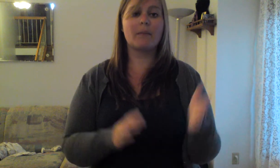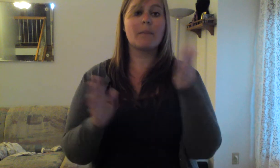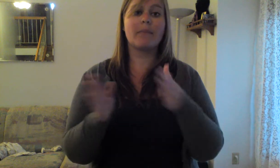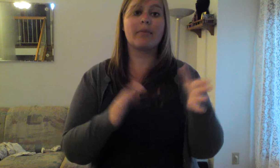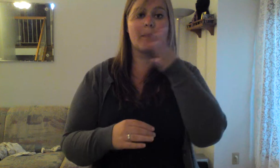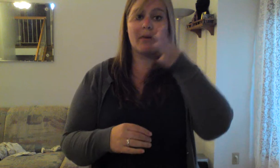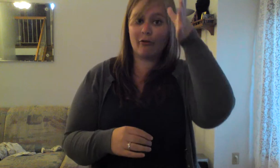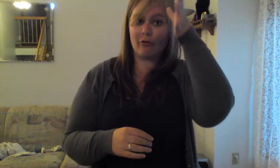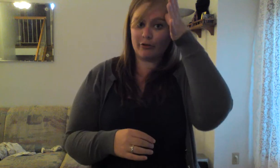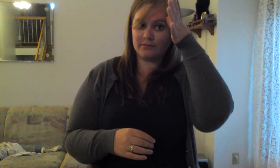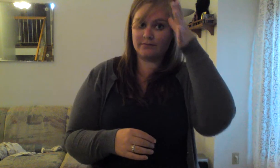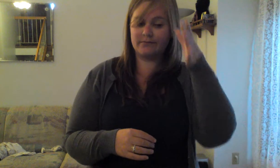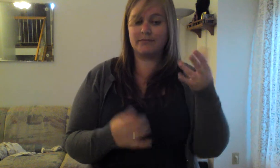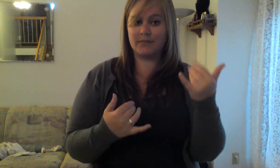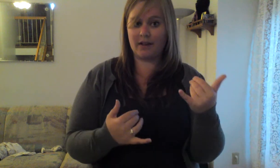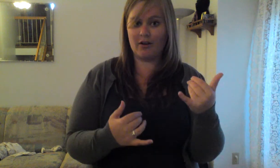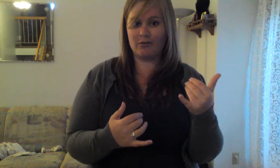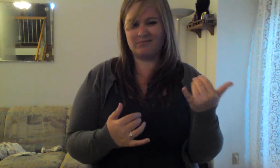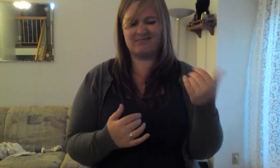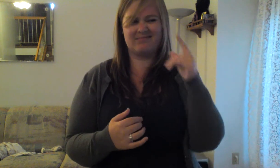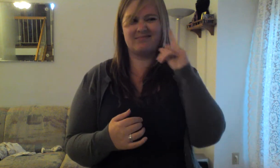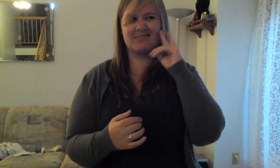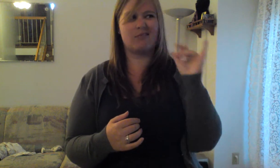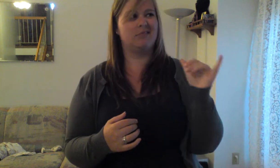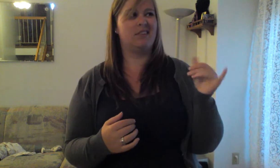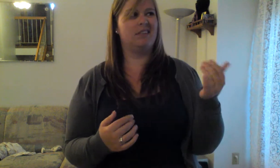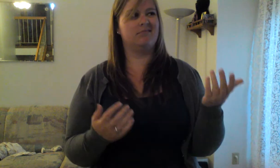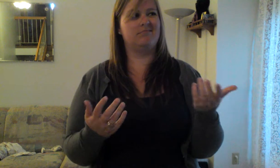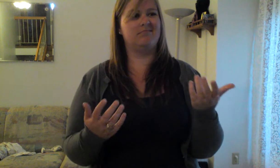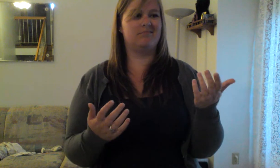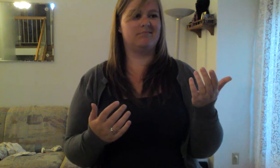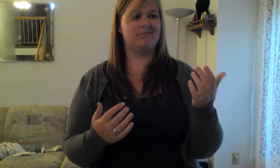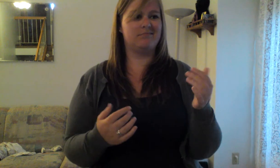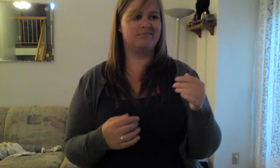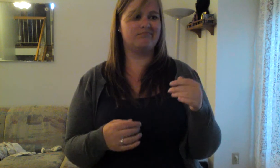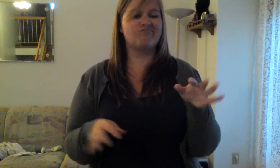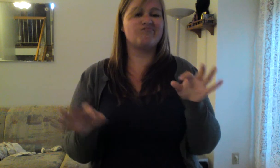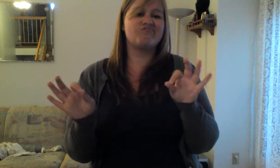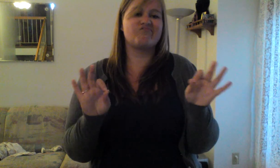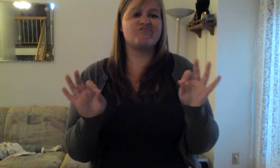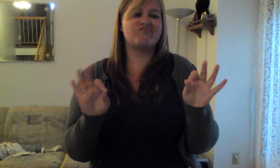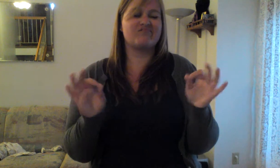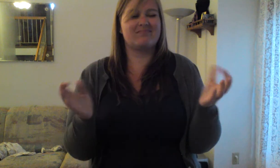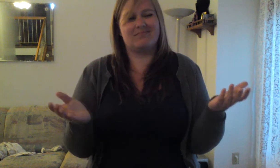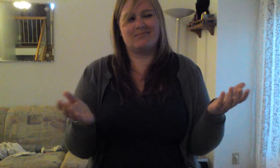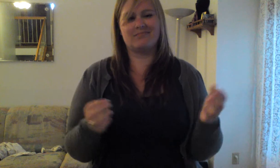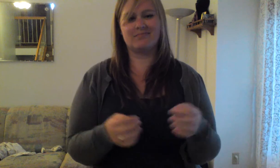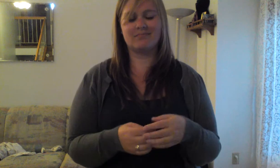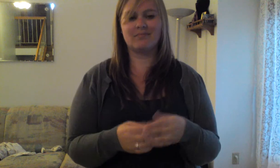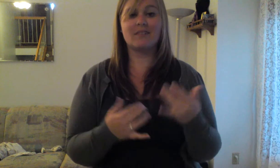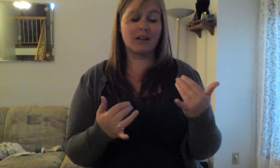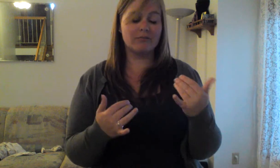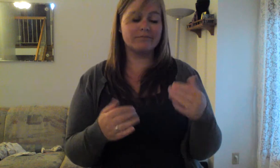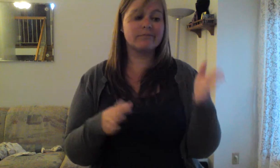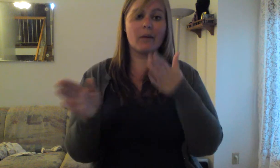Planned Parenthood. That sounds a little bit more benign, doesn't it? Now, Planned Parenthood, which was founded by the bigoted